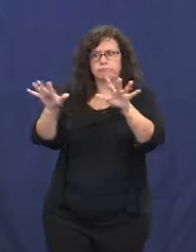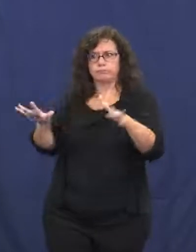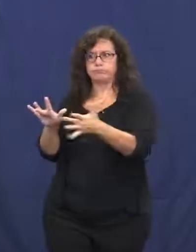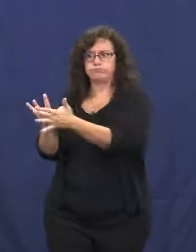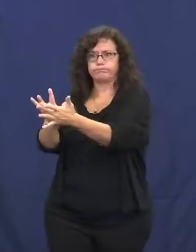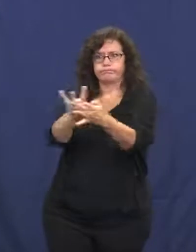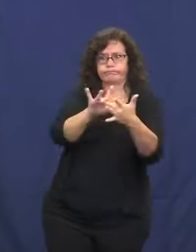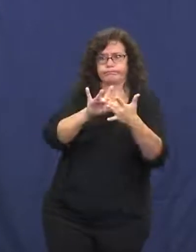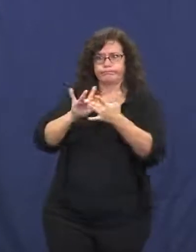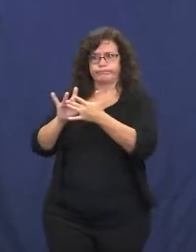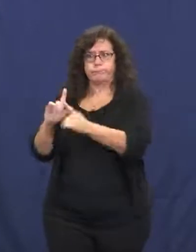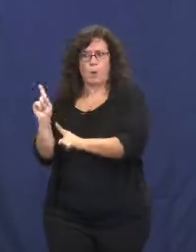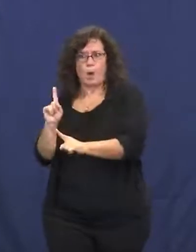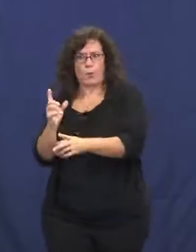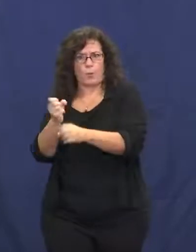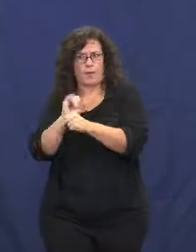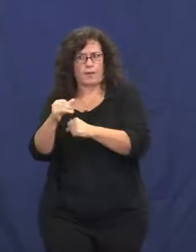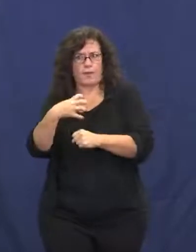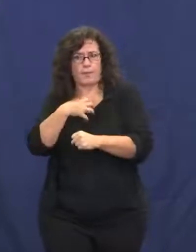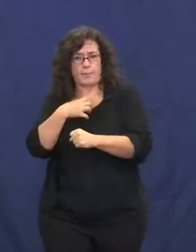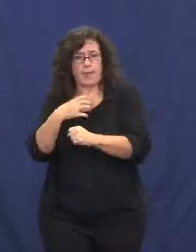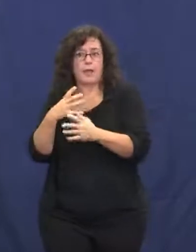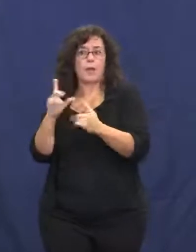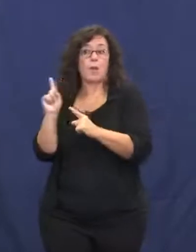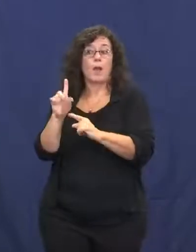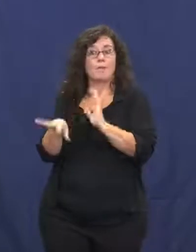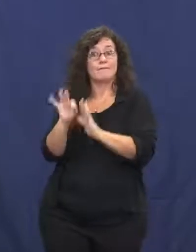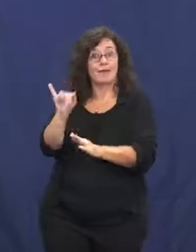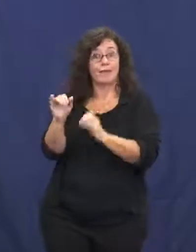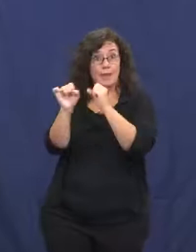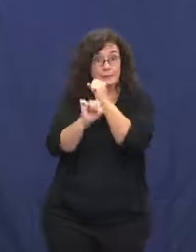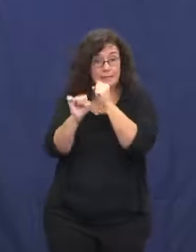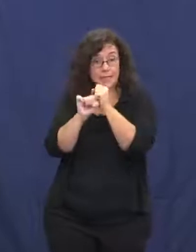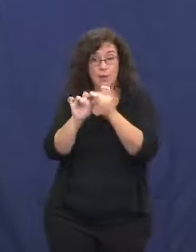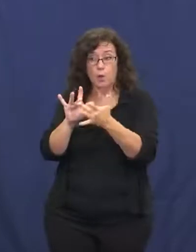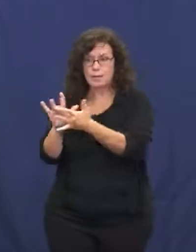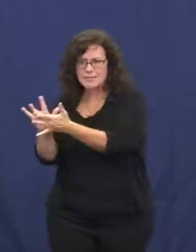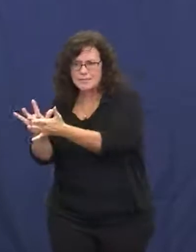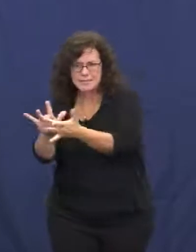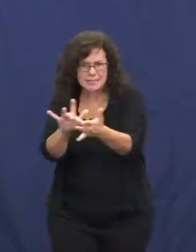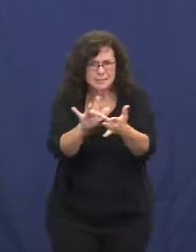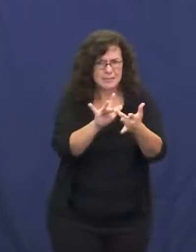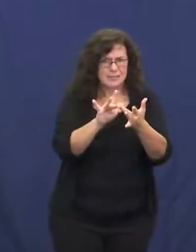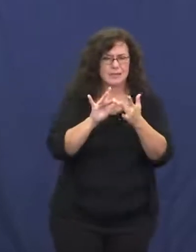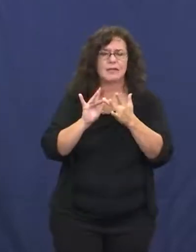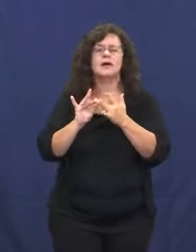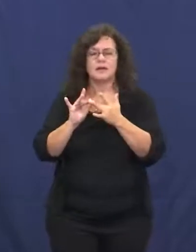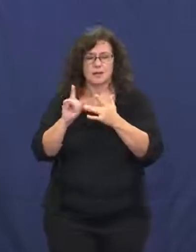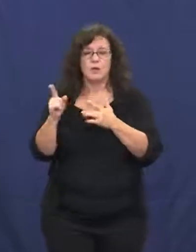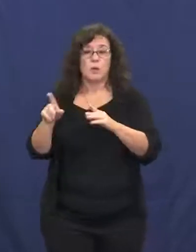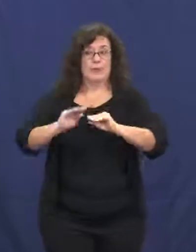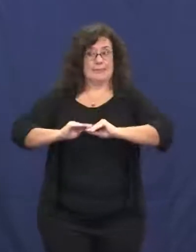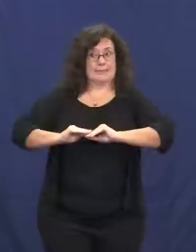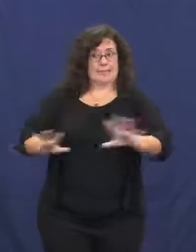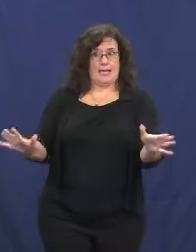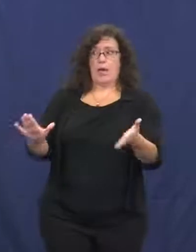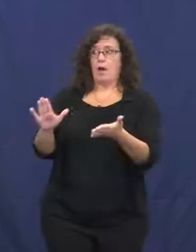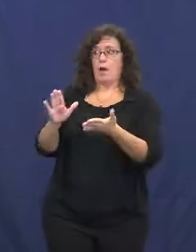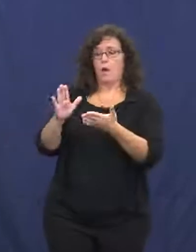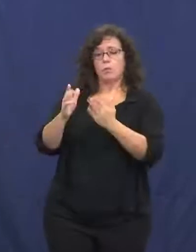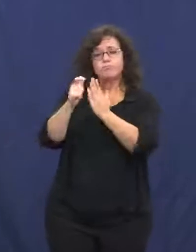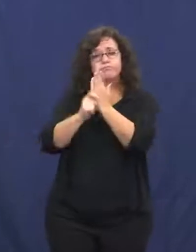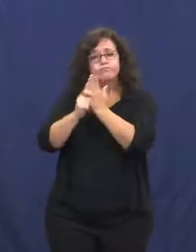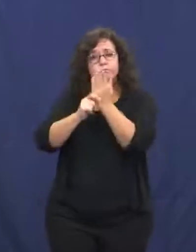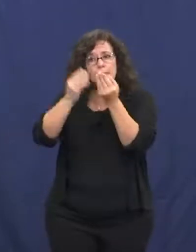where the initial complaint was received, and we sent out literature for these